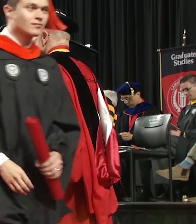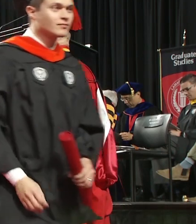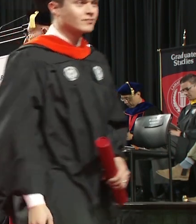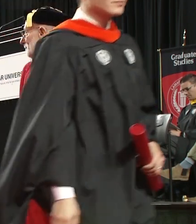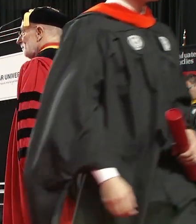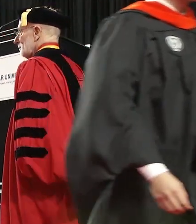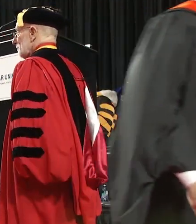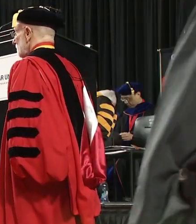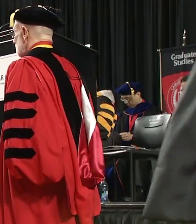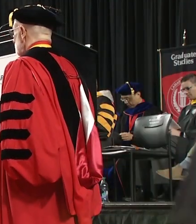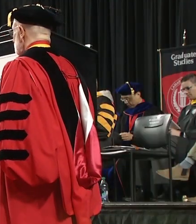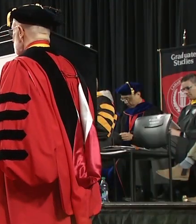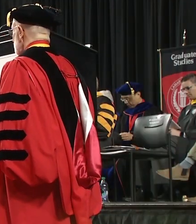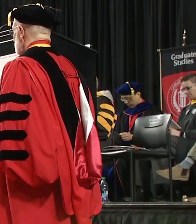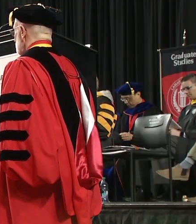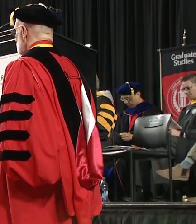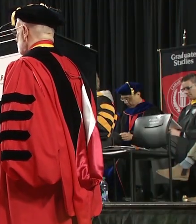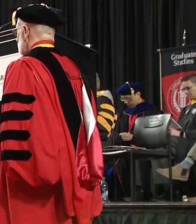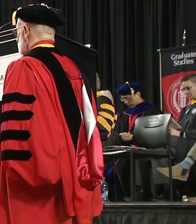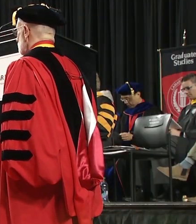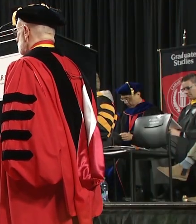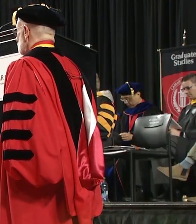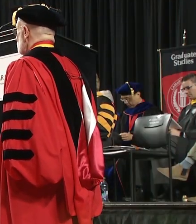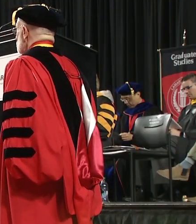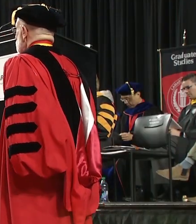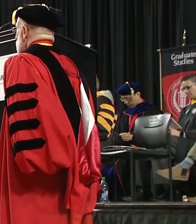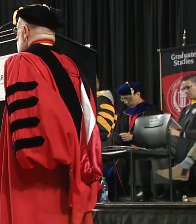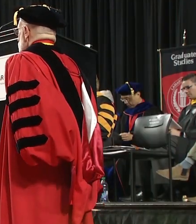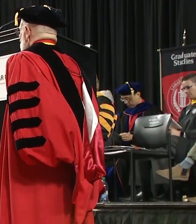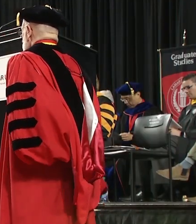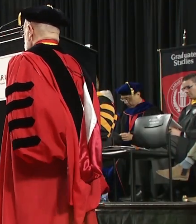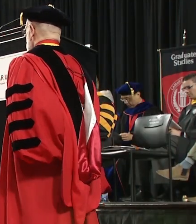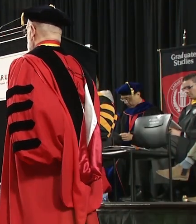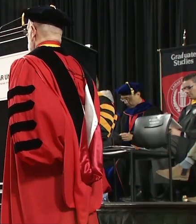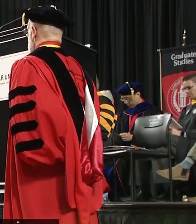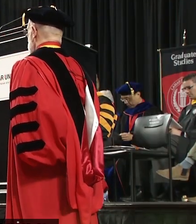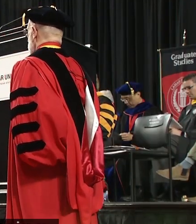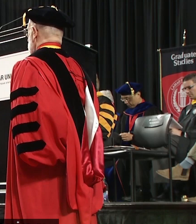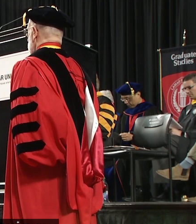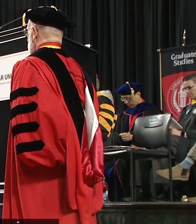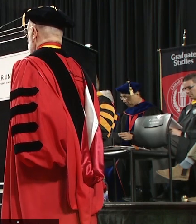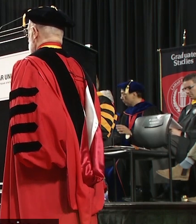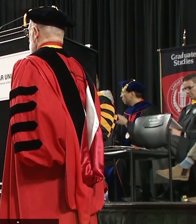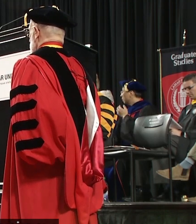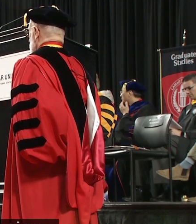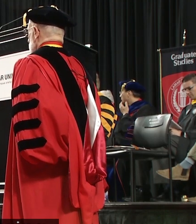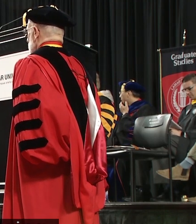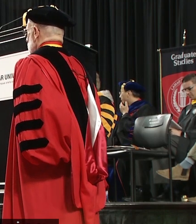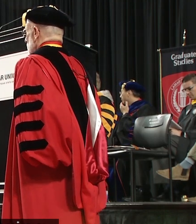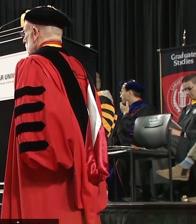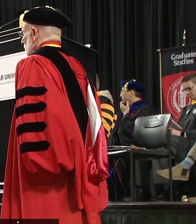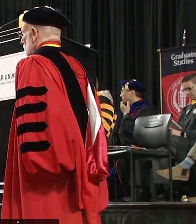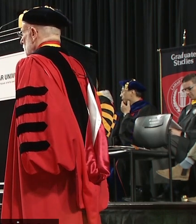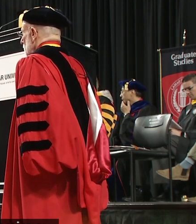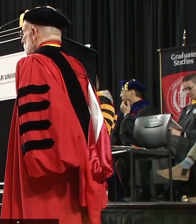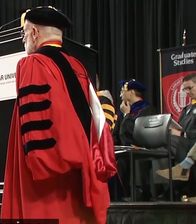We have Master of Engineering Science in Civil Engineering, Suhab Hassan Al-Habed.